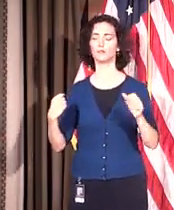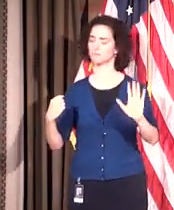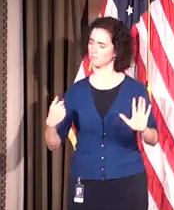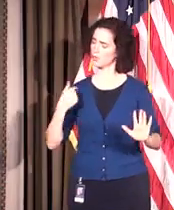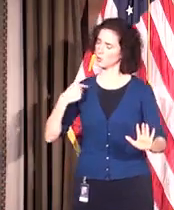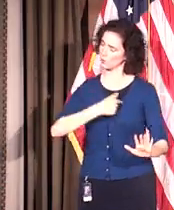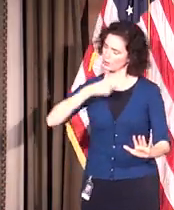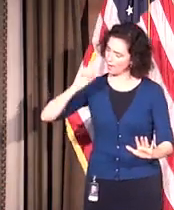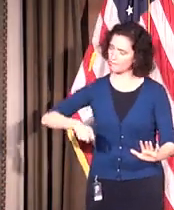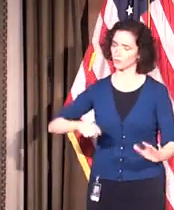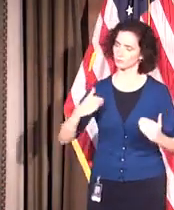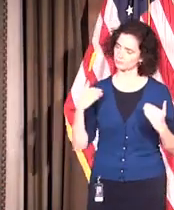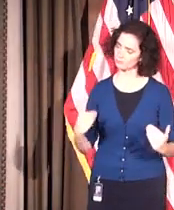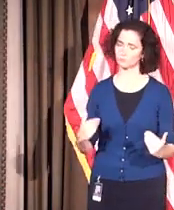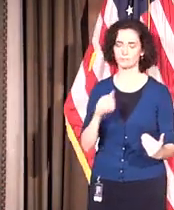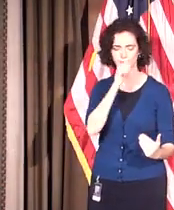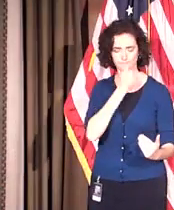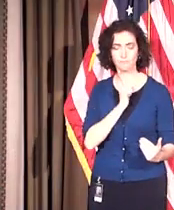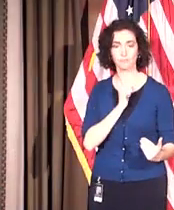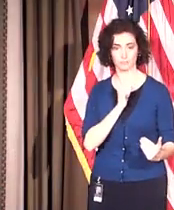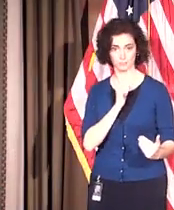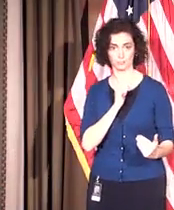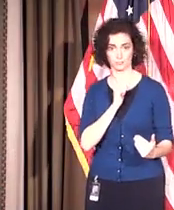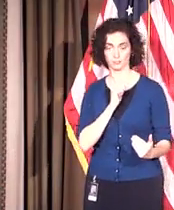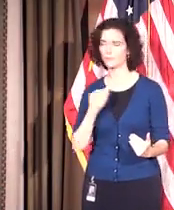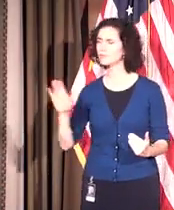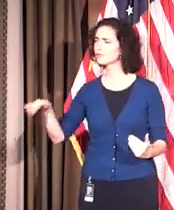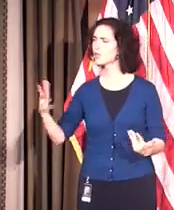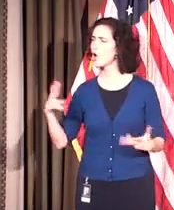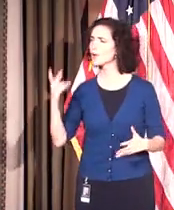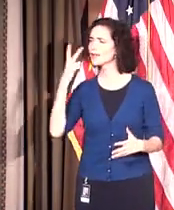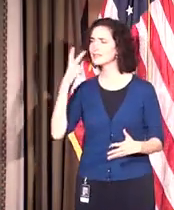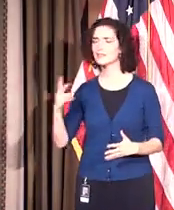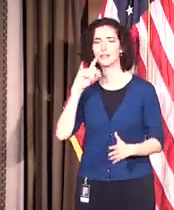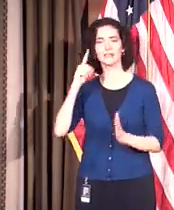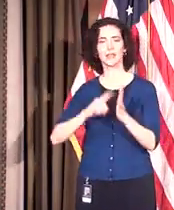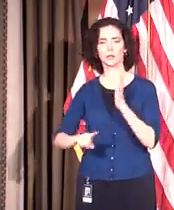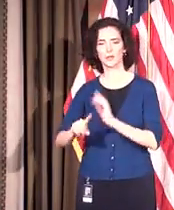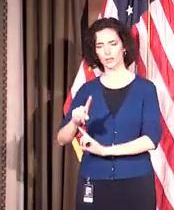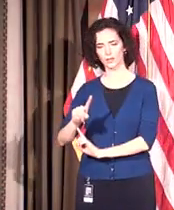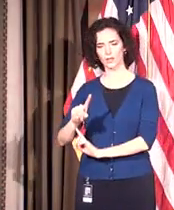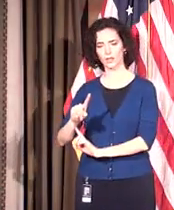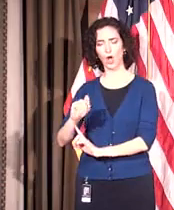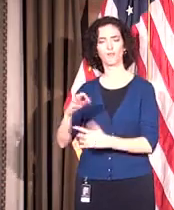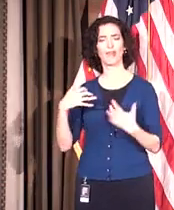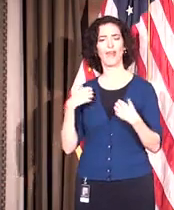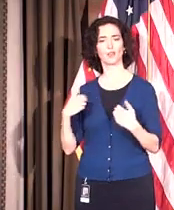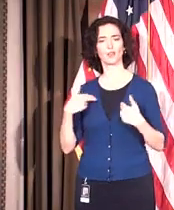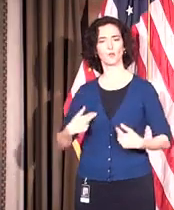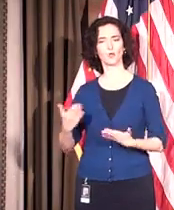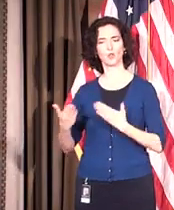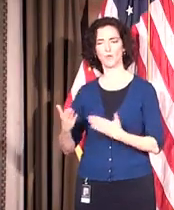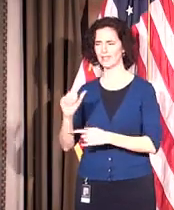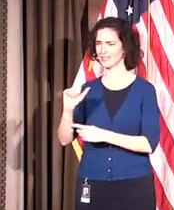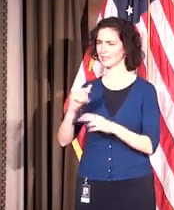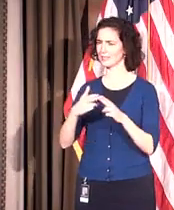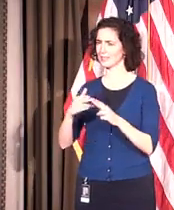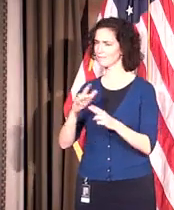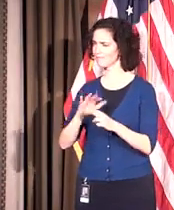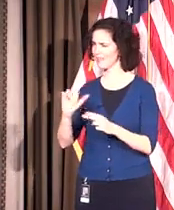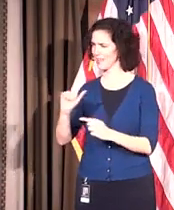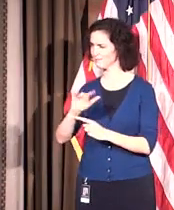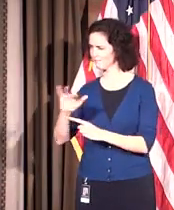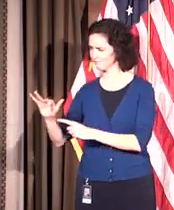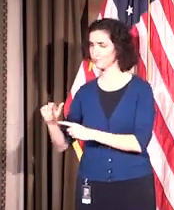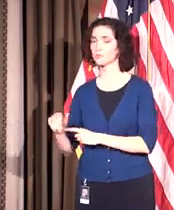to do this. I don't know if you had an opportunity to see Secretary Azar, the Secretary of Health and Human Services, last night,